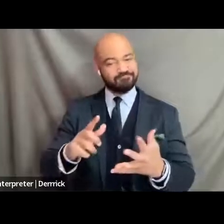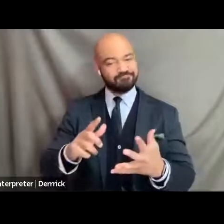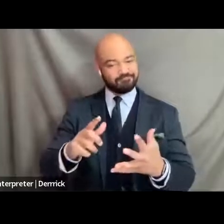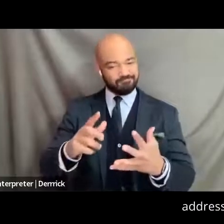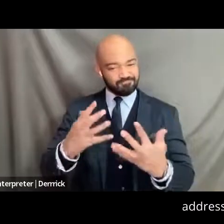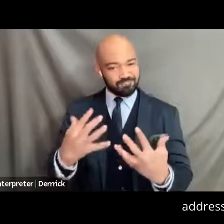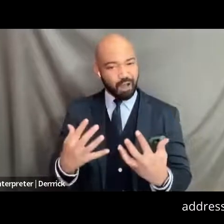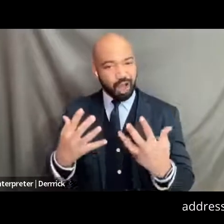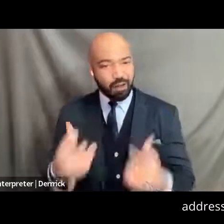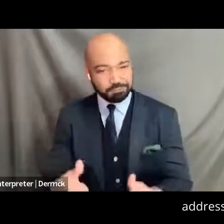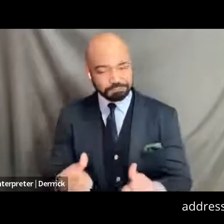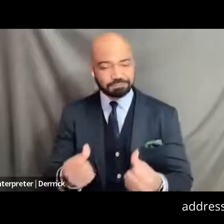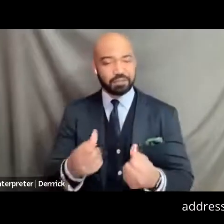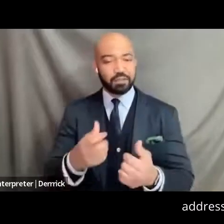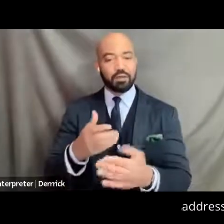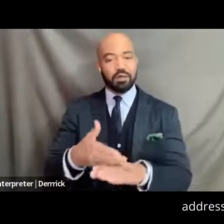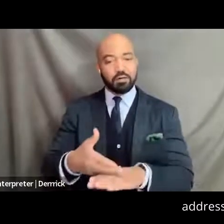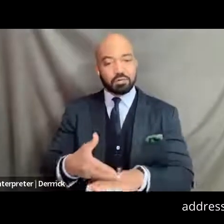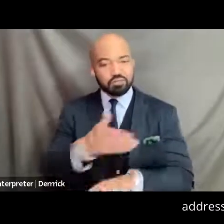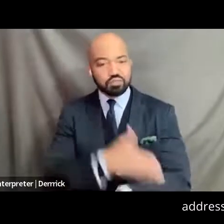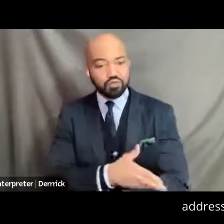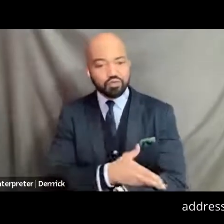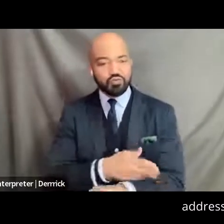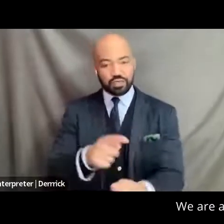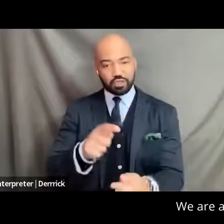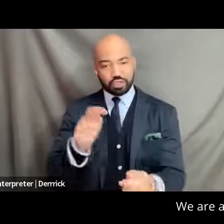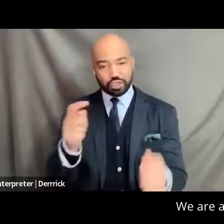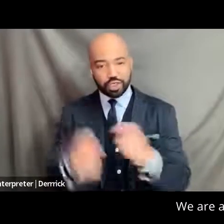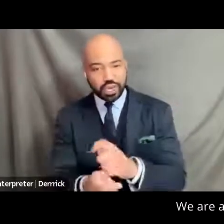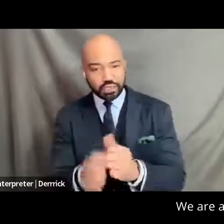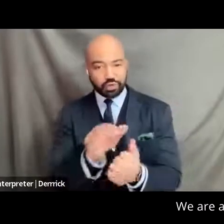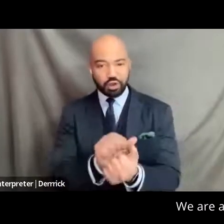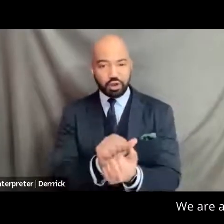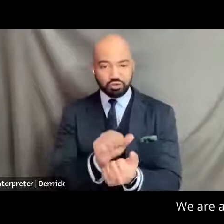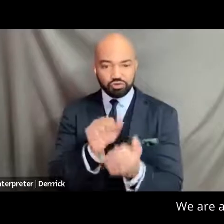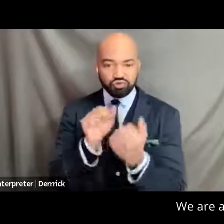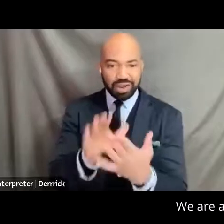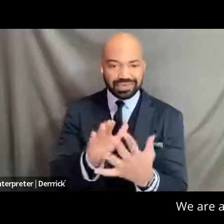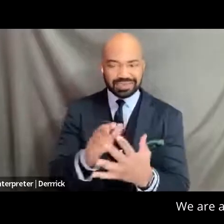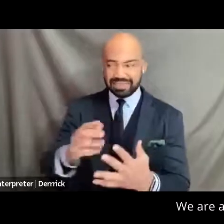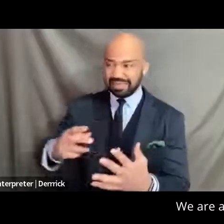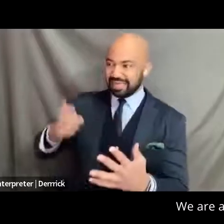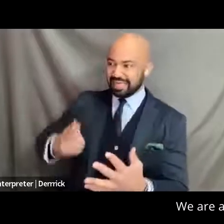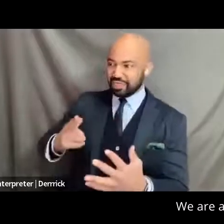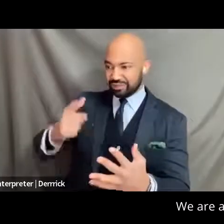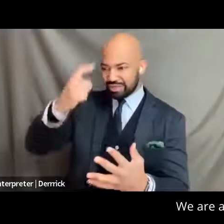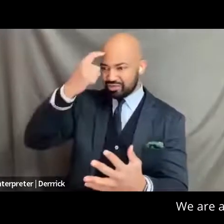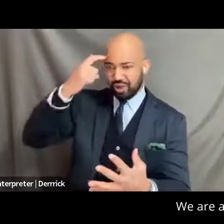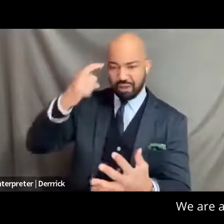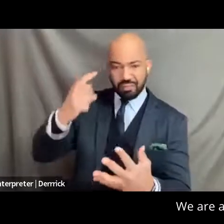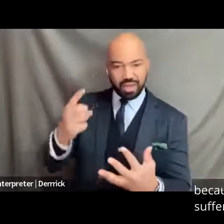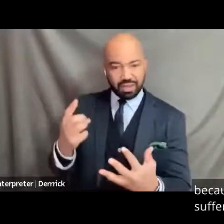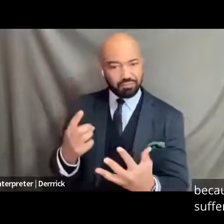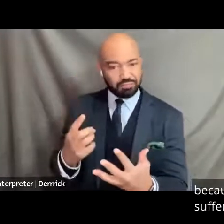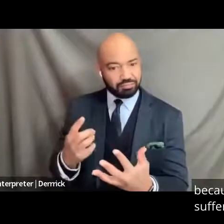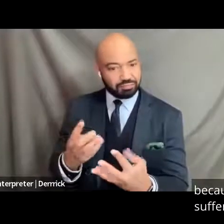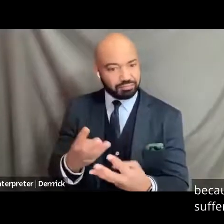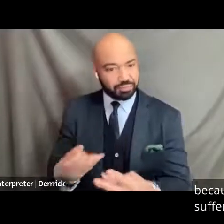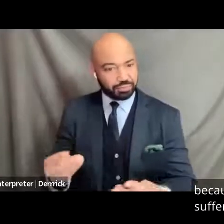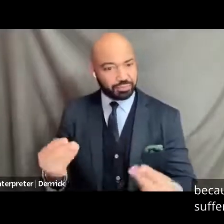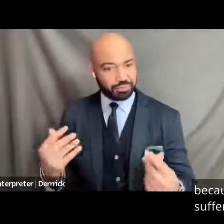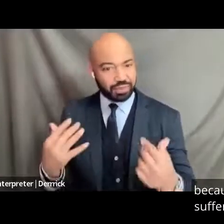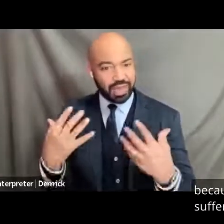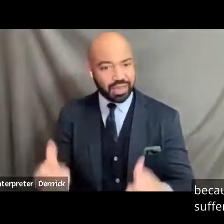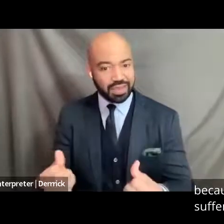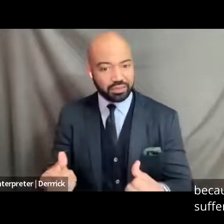restored addressed transformed healed we are at discourse with ourselves because the